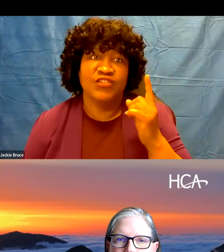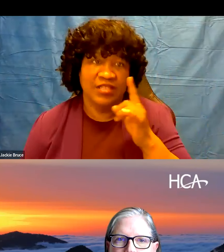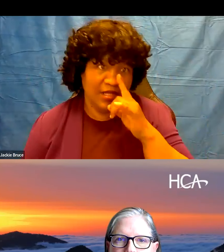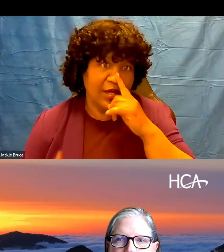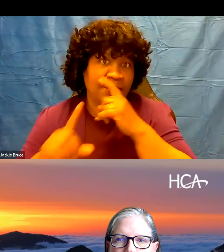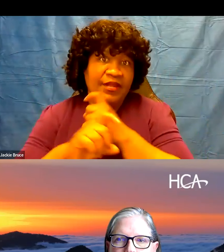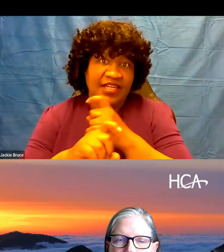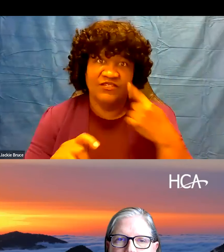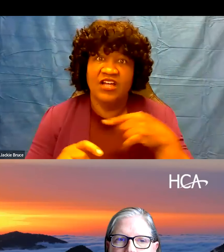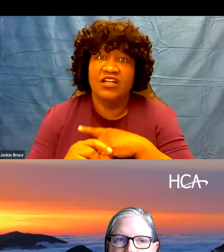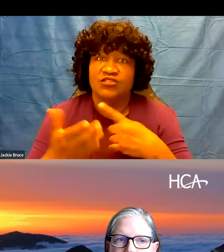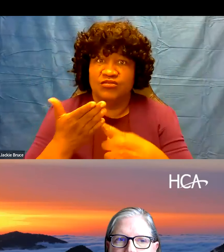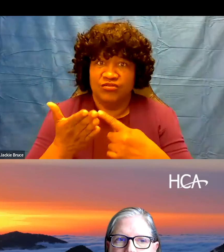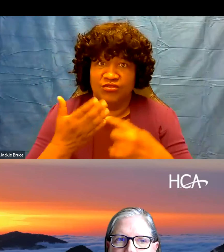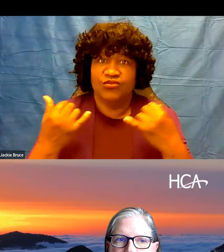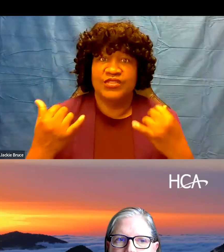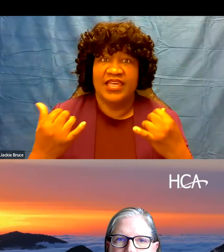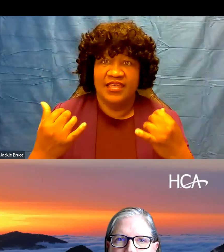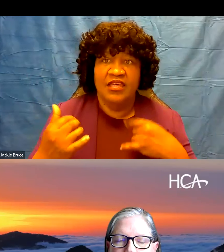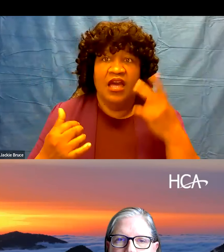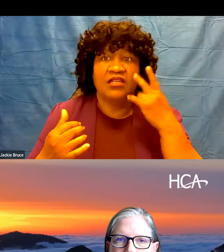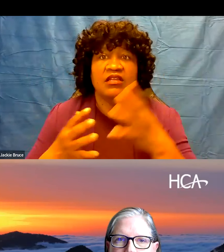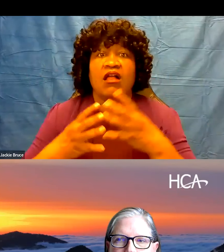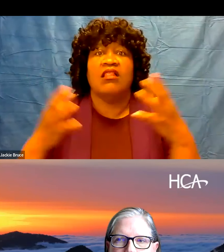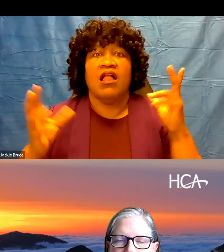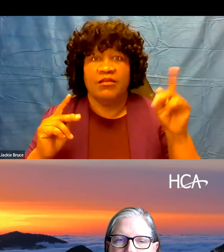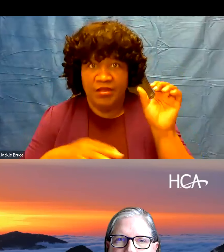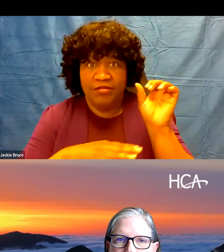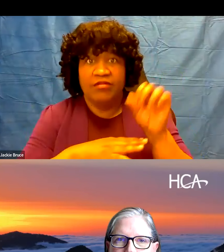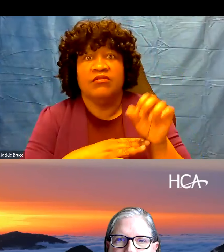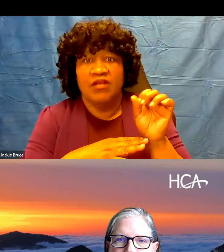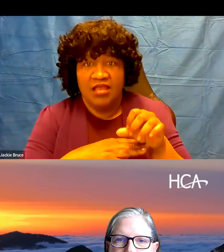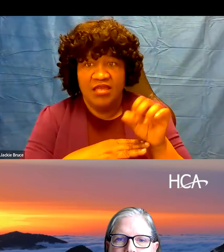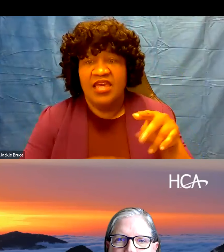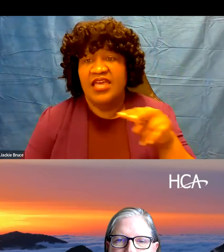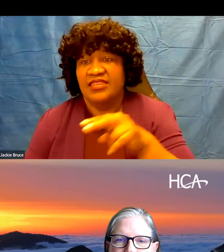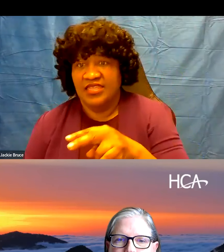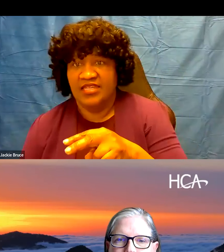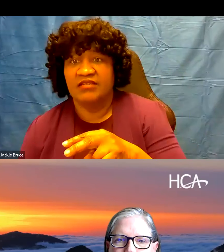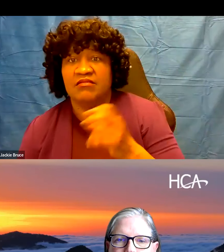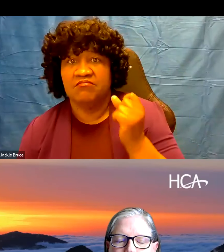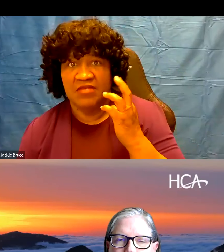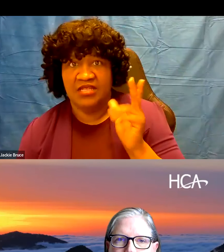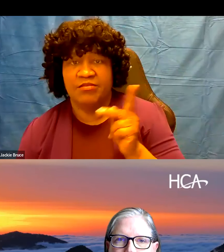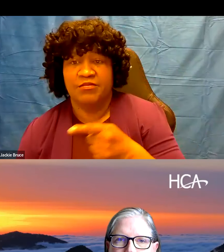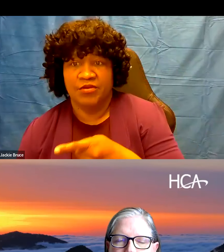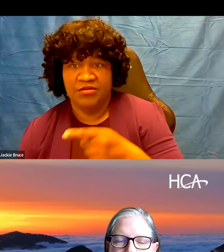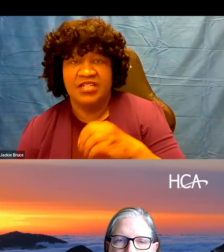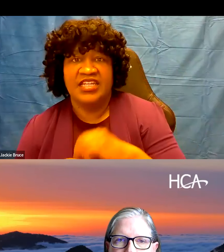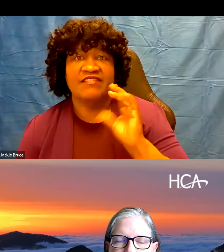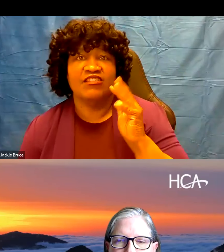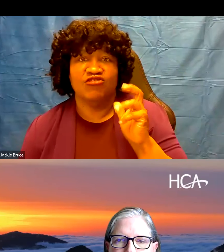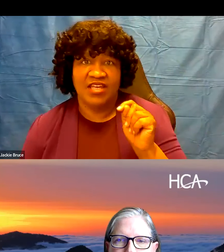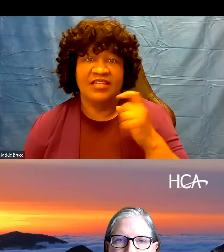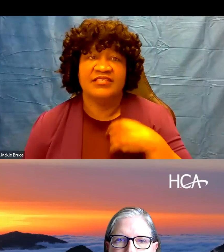us to tackle today. Because I saw a lot of nodding heads. I do have a couple comments in the chat from CRIS committee members indicating this has come